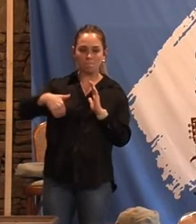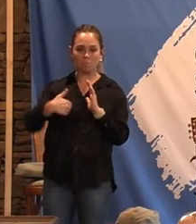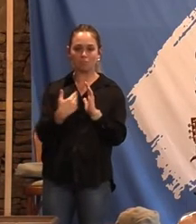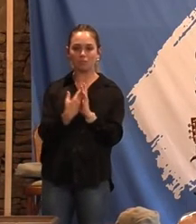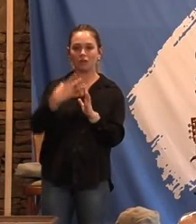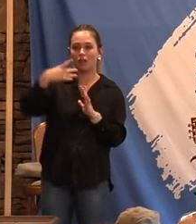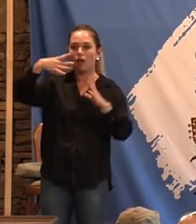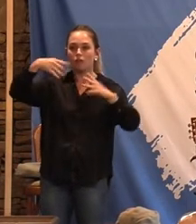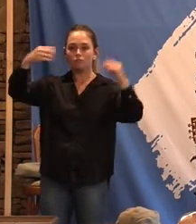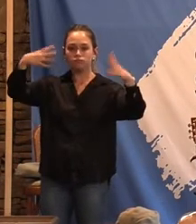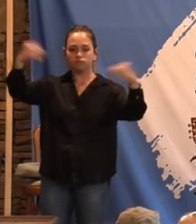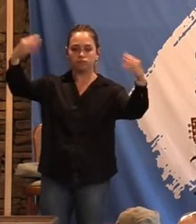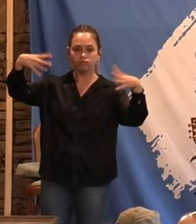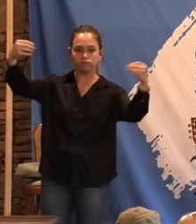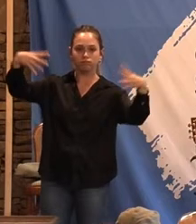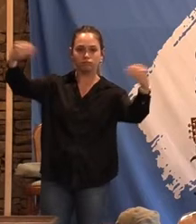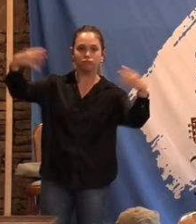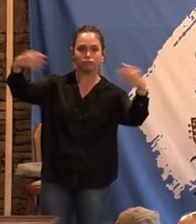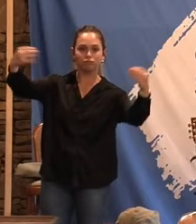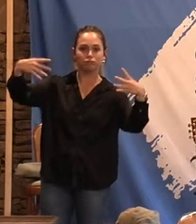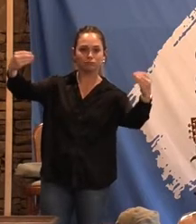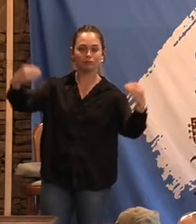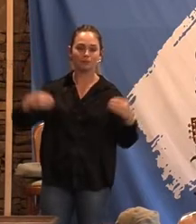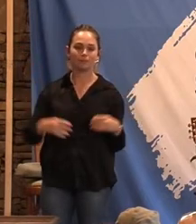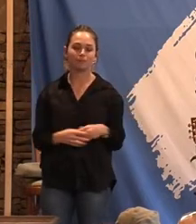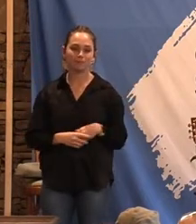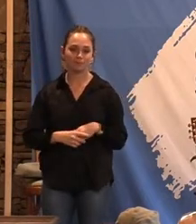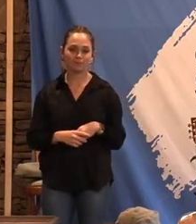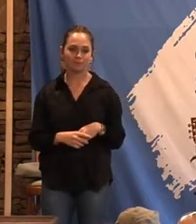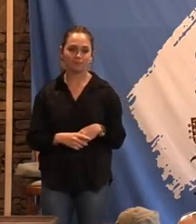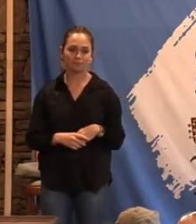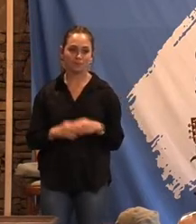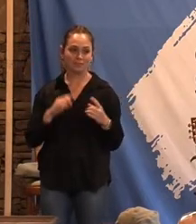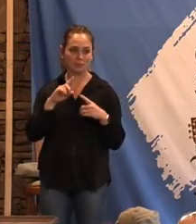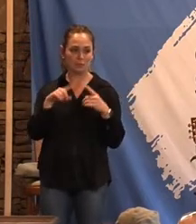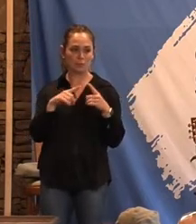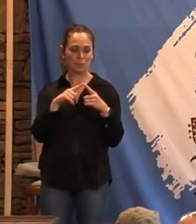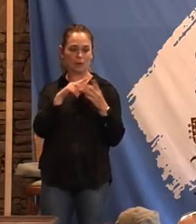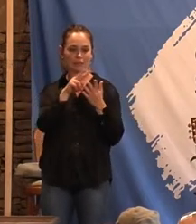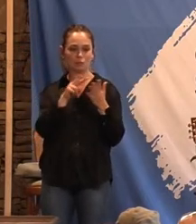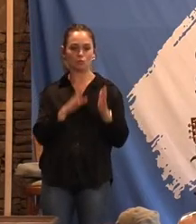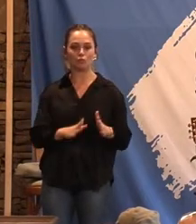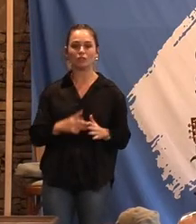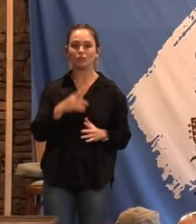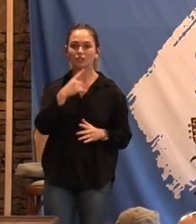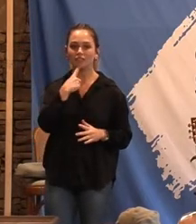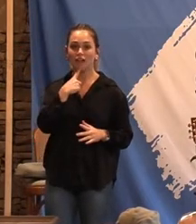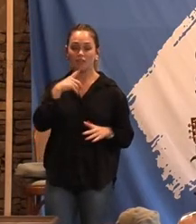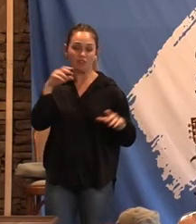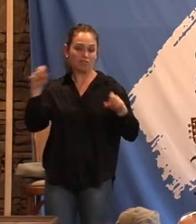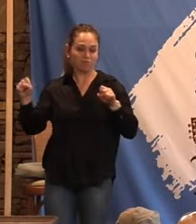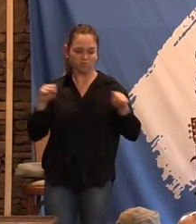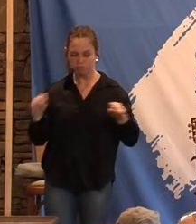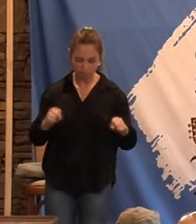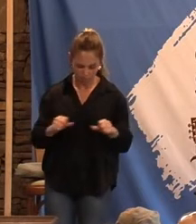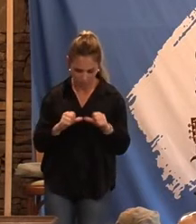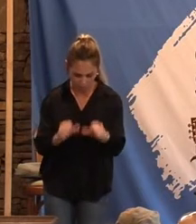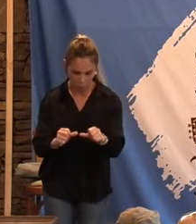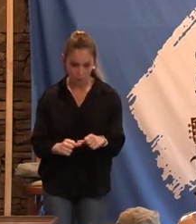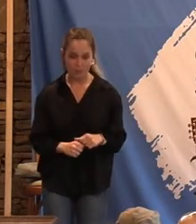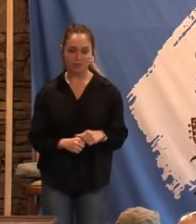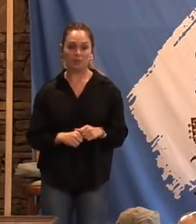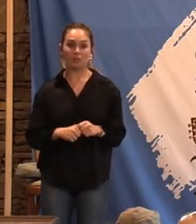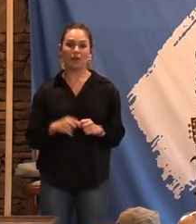sanctuary off and on and off and on and off and on. And when the reader said, "And the thunder rolled,"